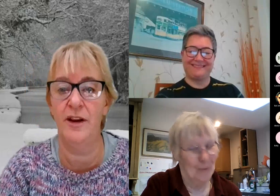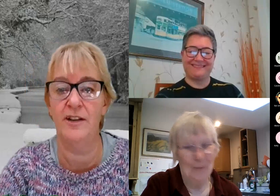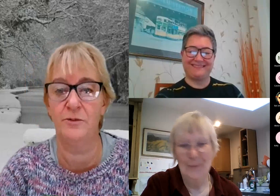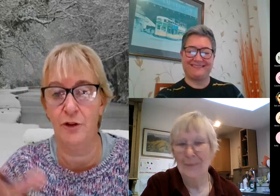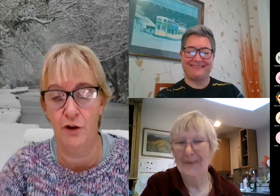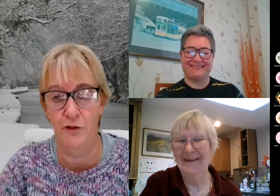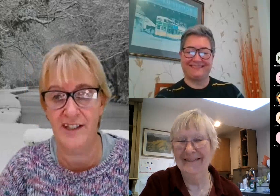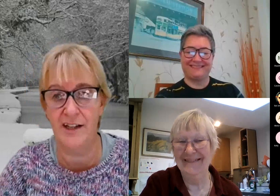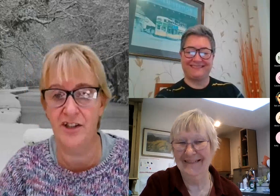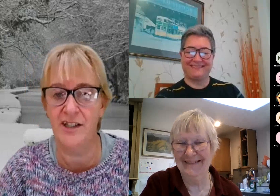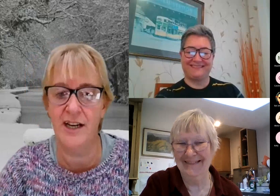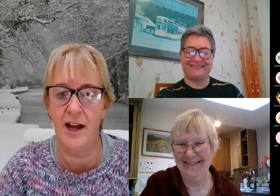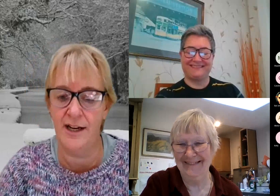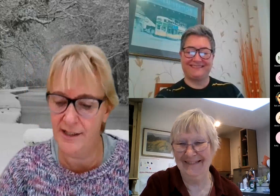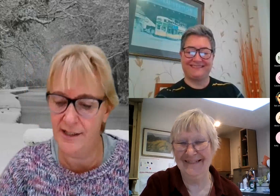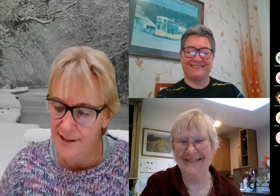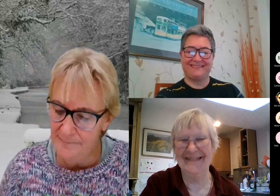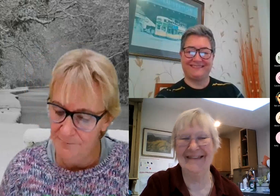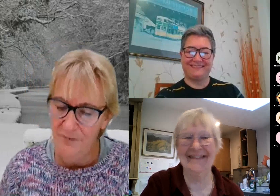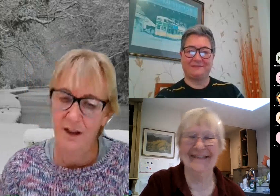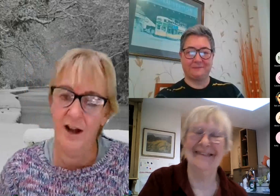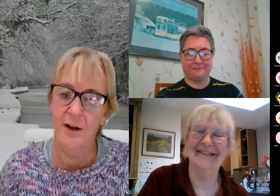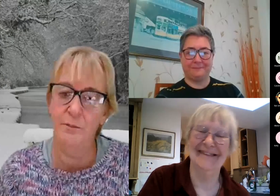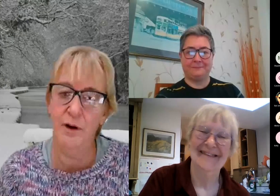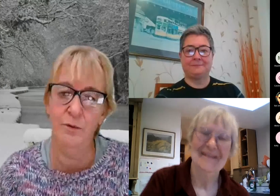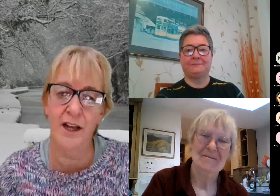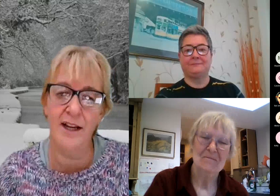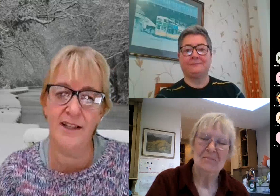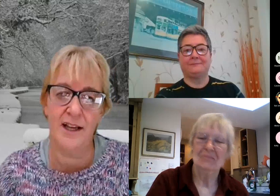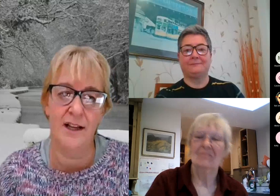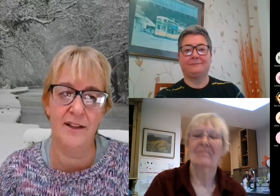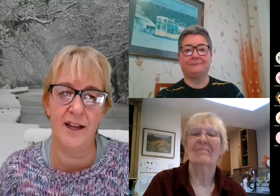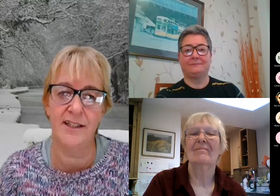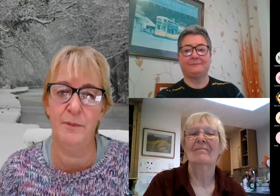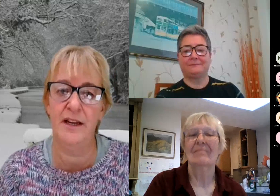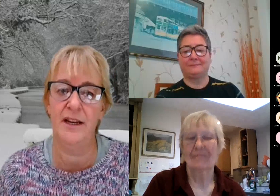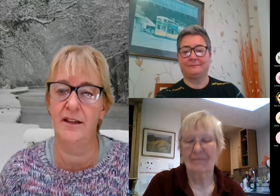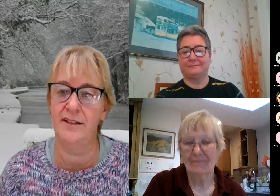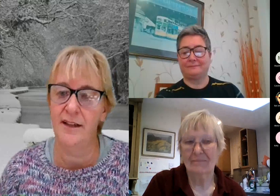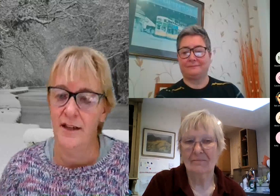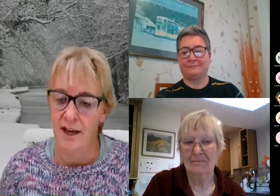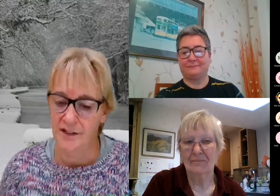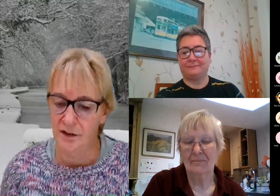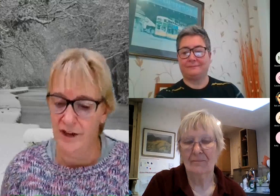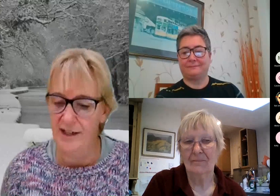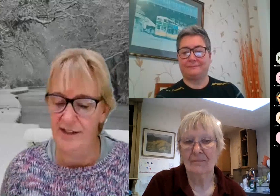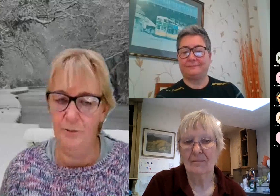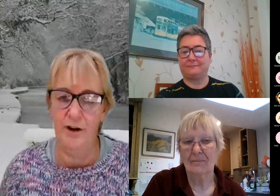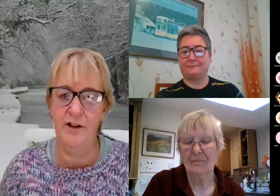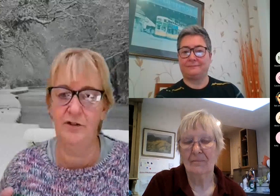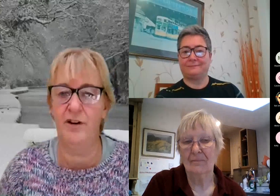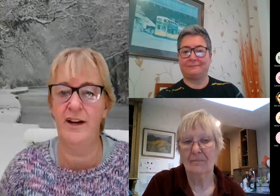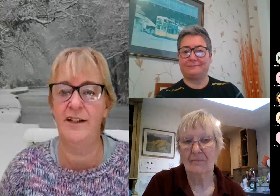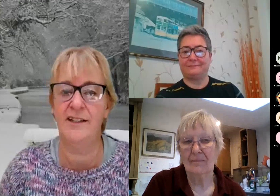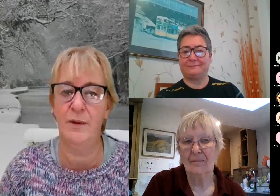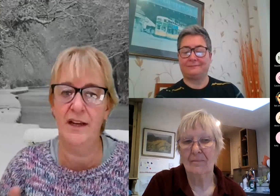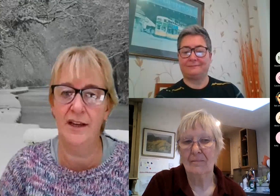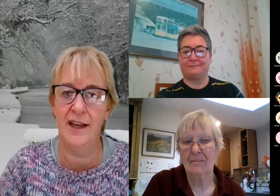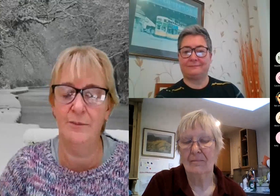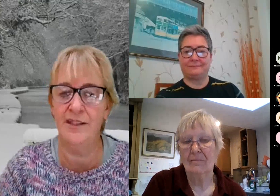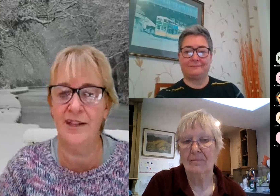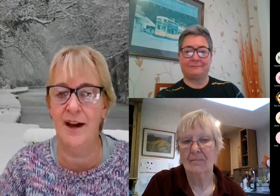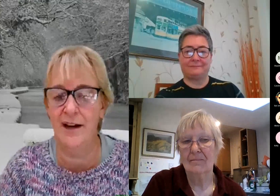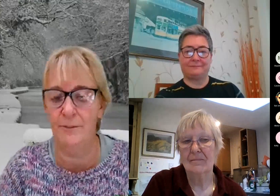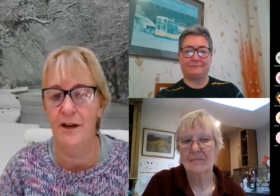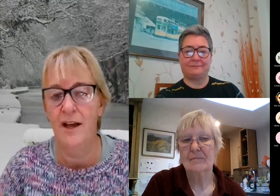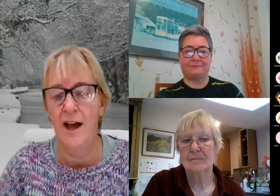keep this going, because we've got another session tonight. But I would like to thank the guest speakers. It's not easy when you're trying to speak